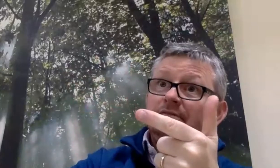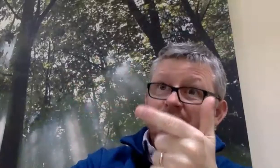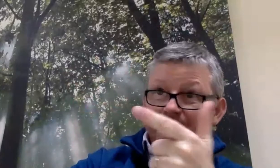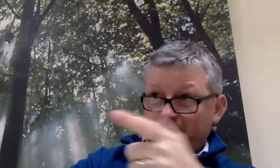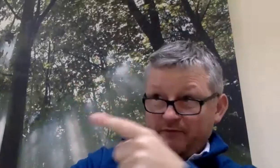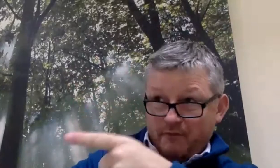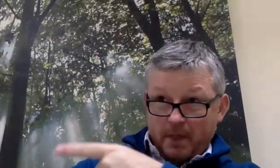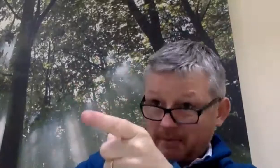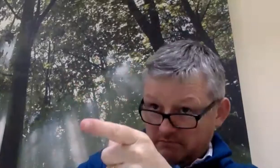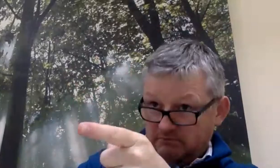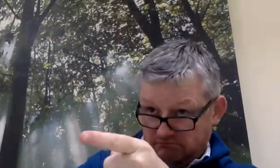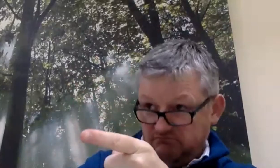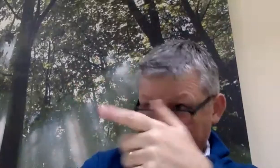to make programs for them.